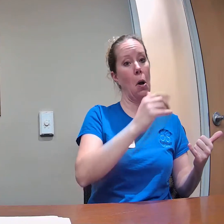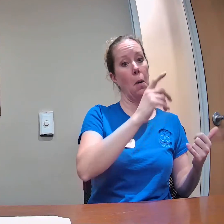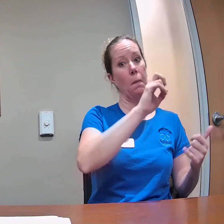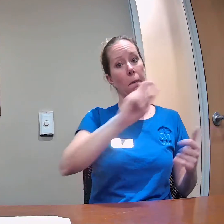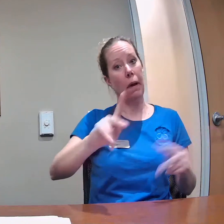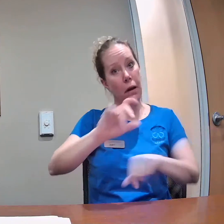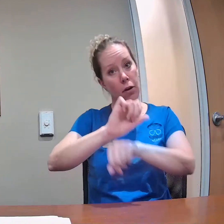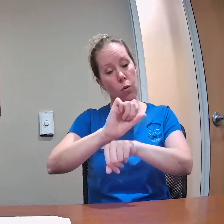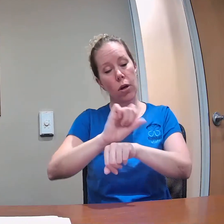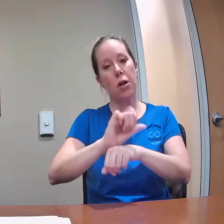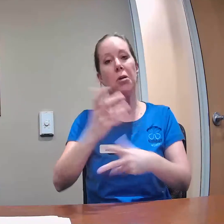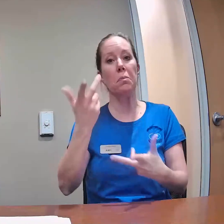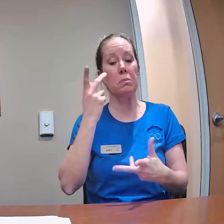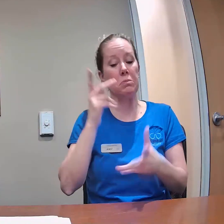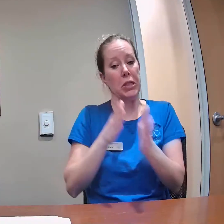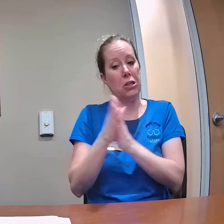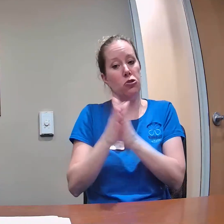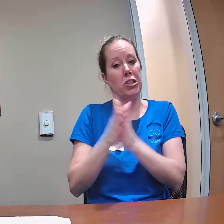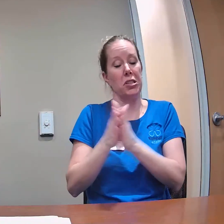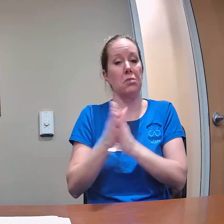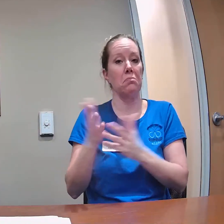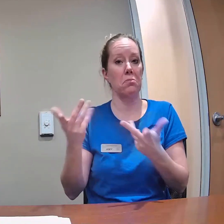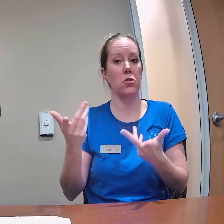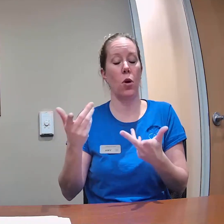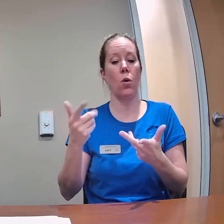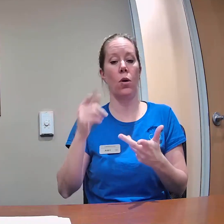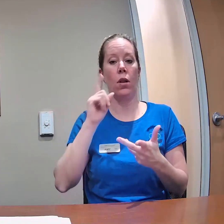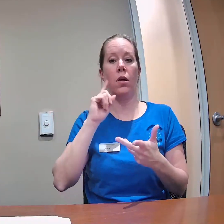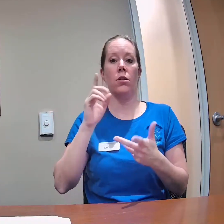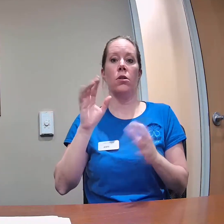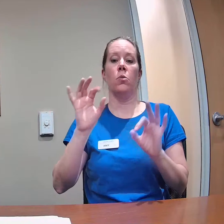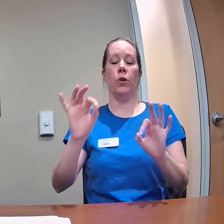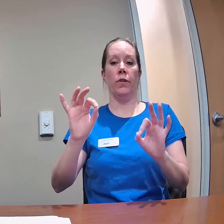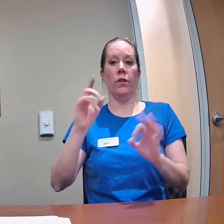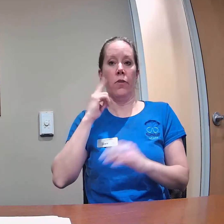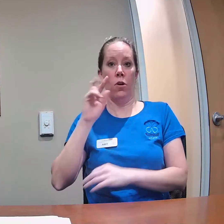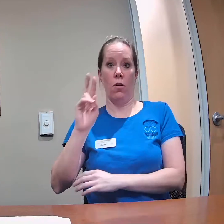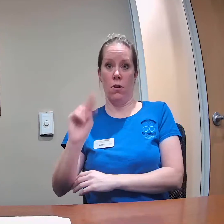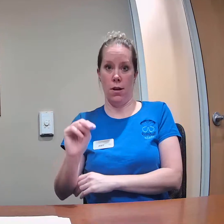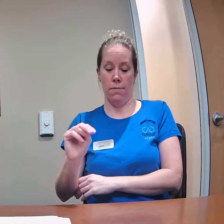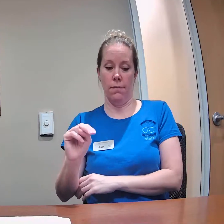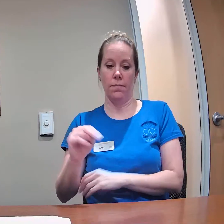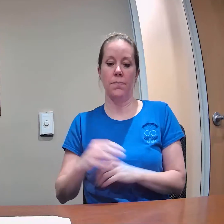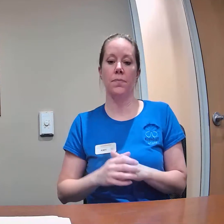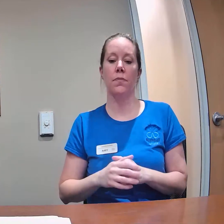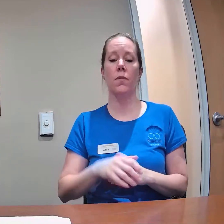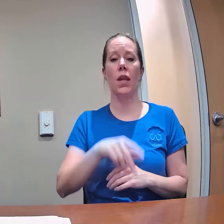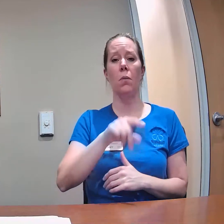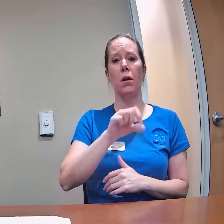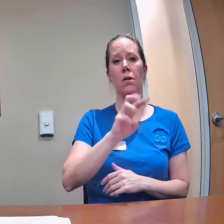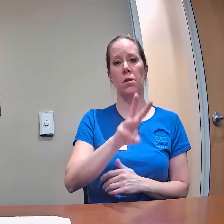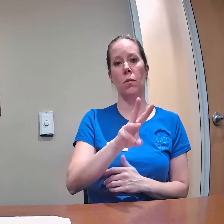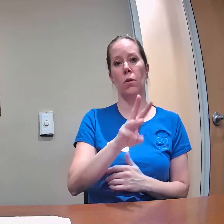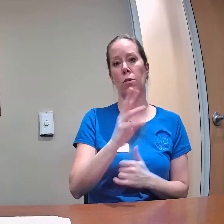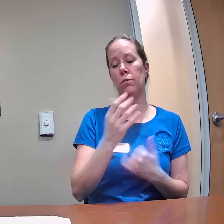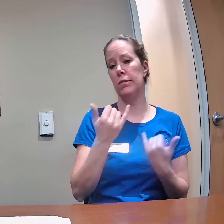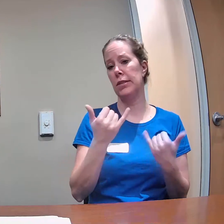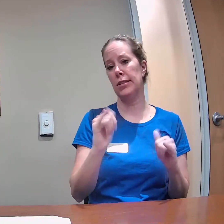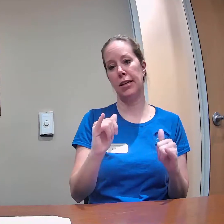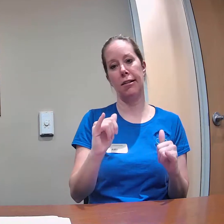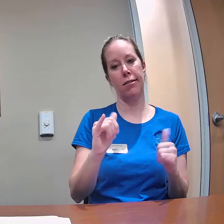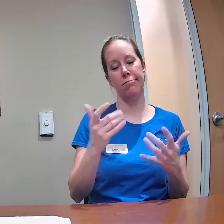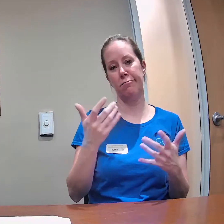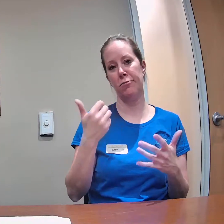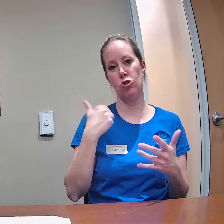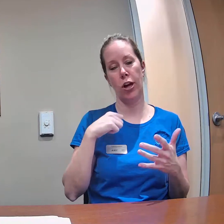So that will make us fully complement with the RNs. And PSWs, it's just a continual